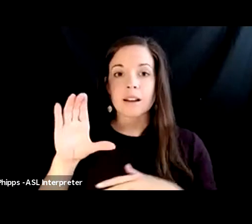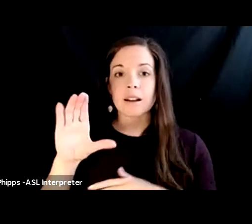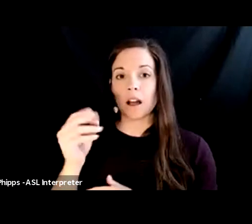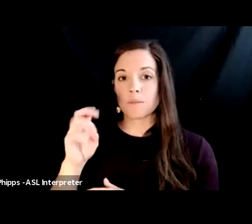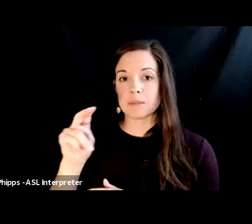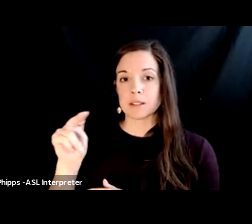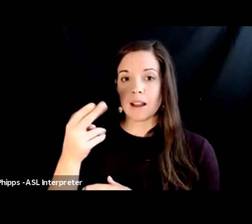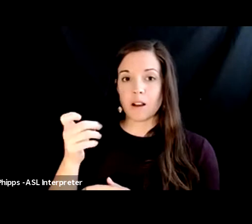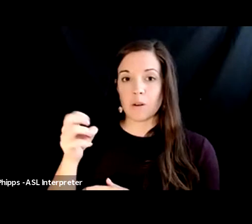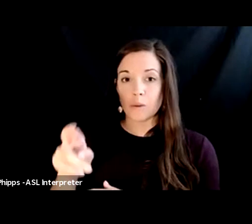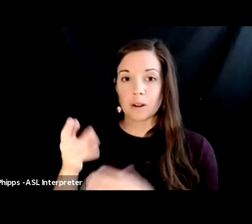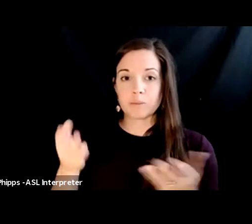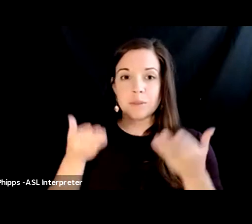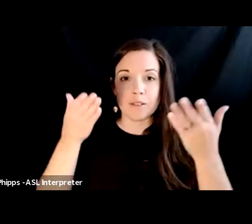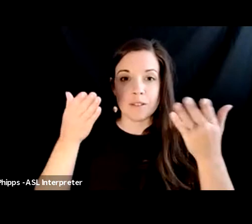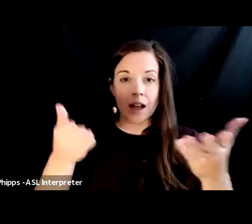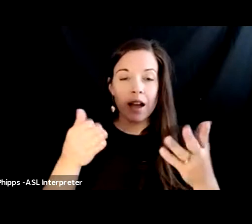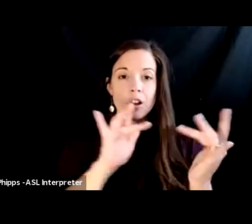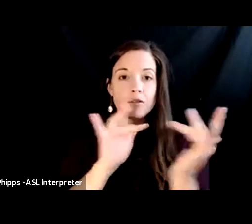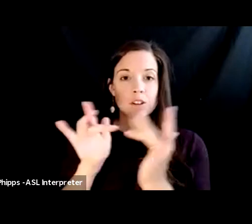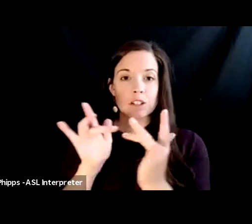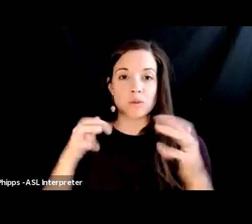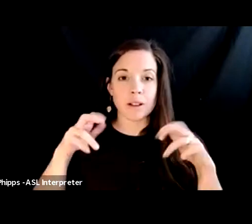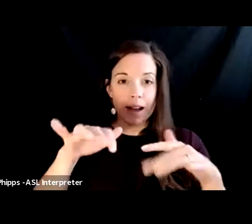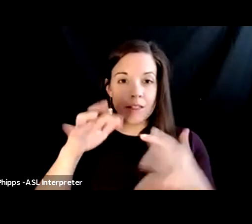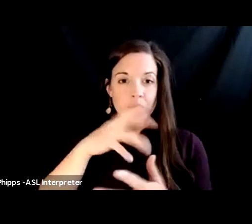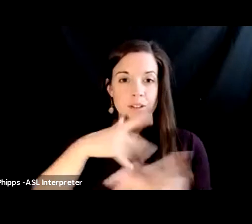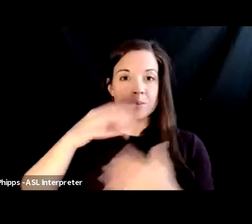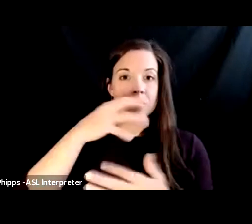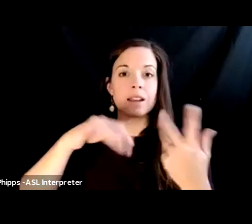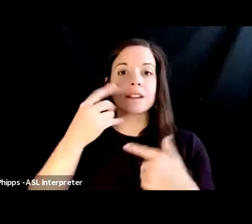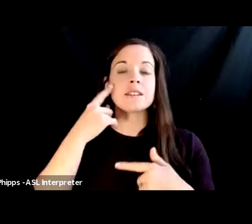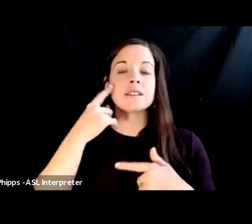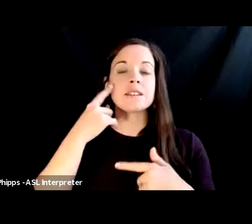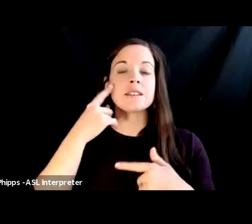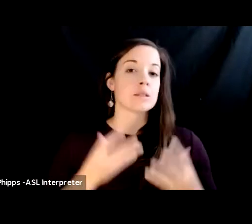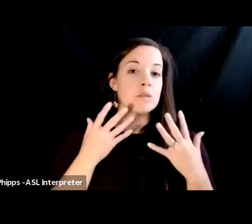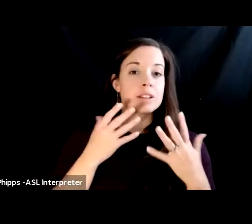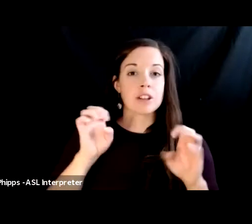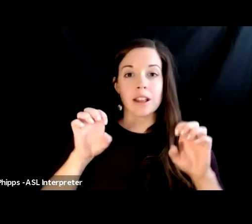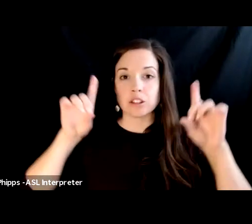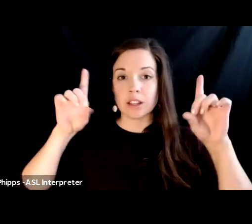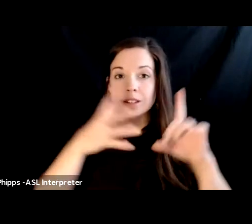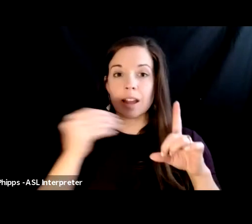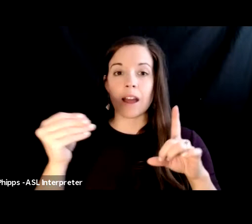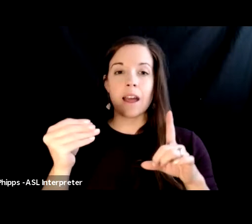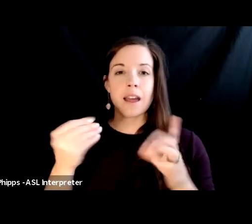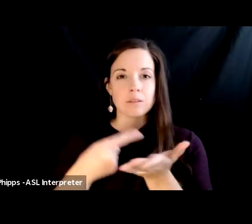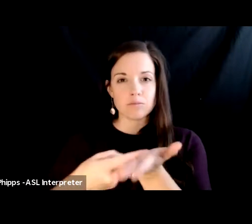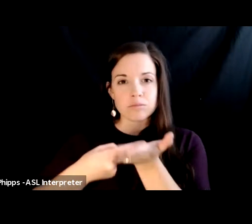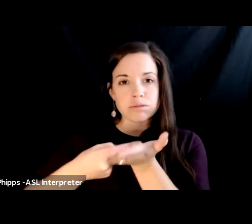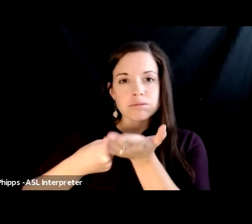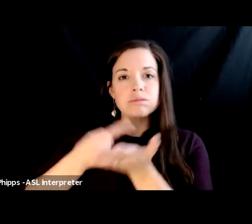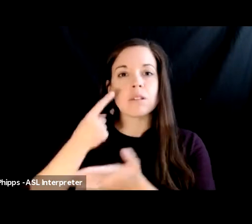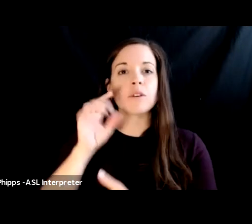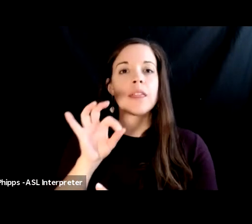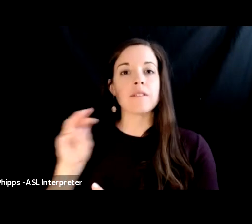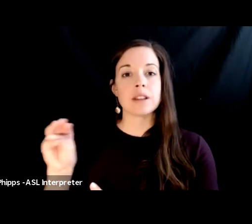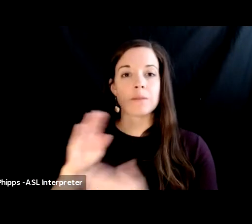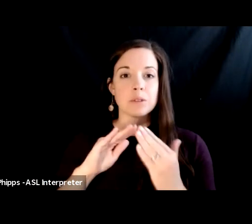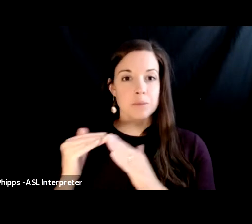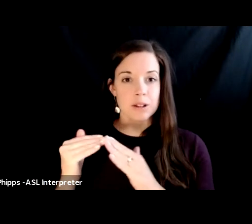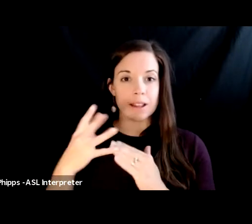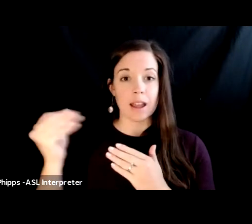to provide a virtual gathering space and a source of inspiration, education, and compelling discussion for the F&M community